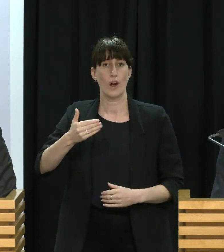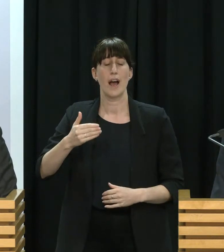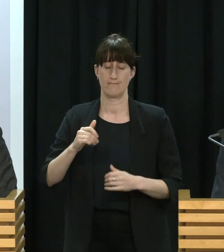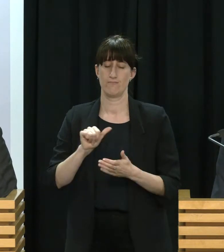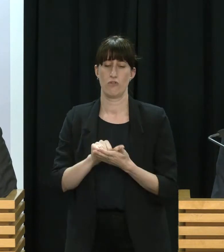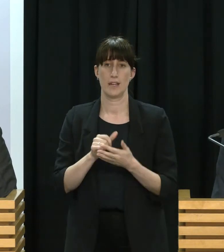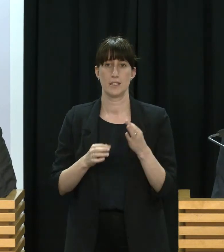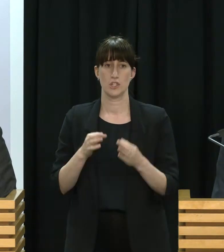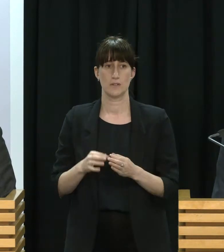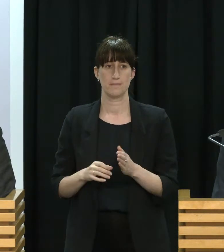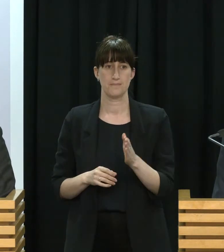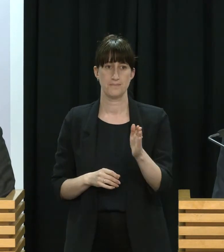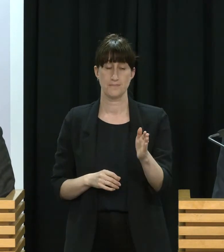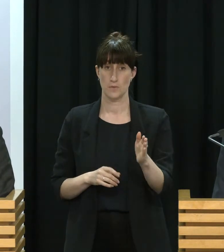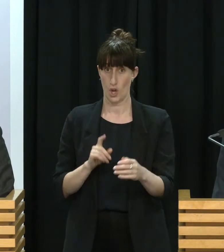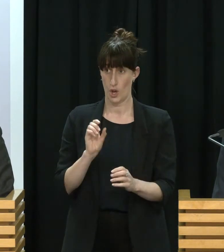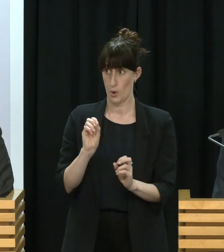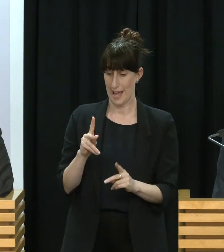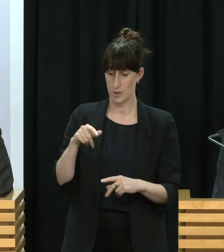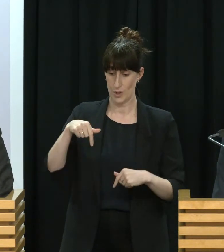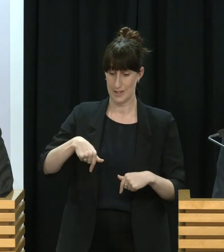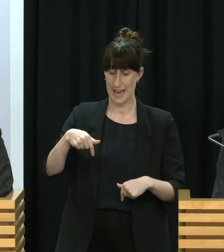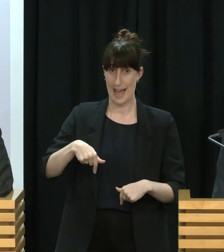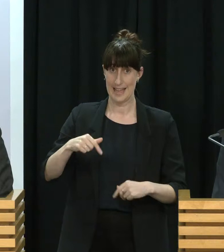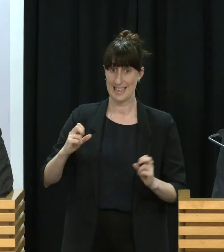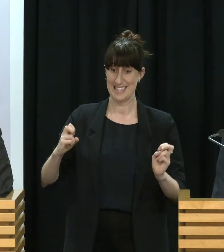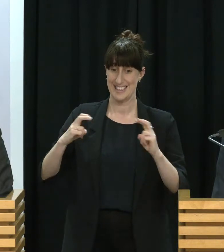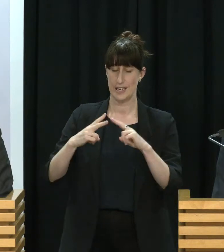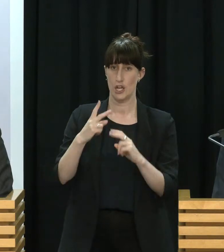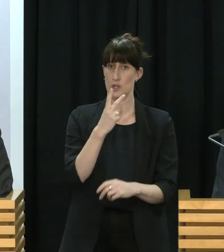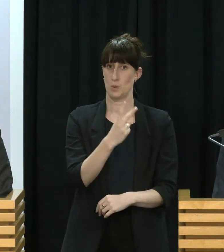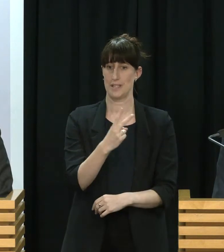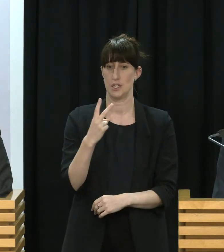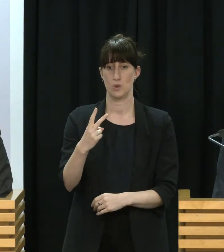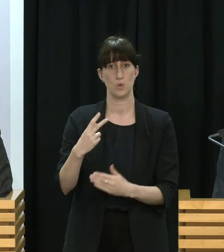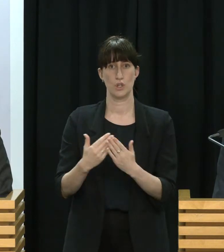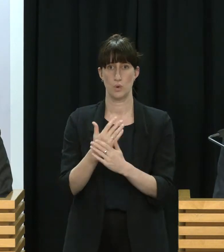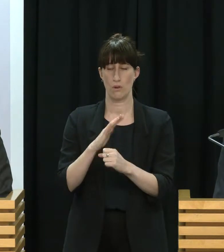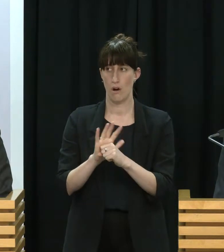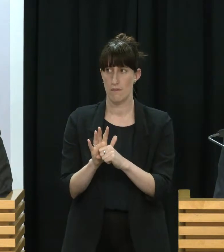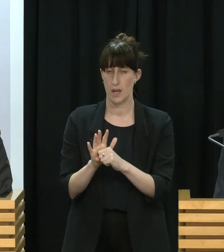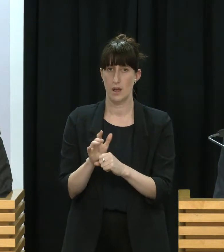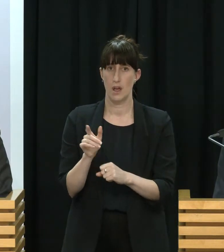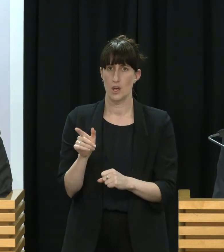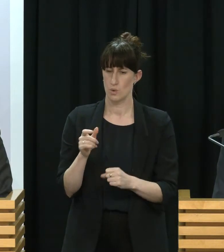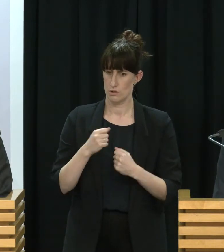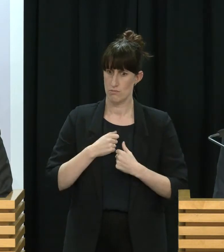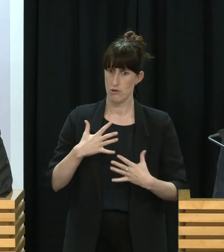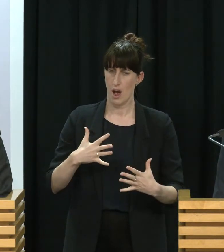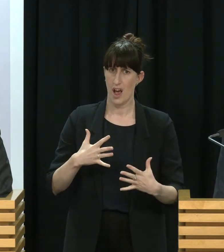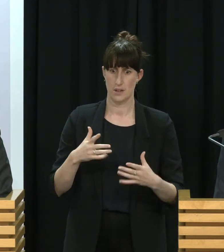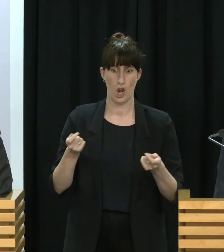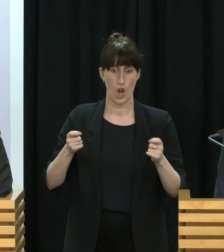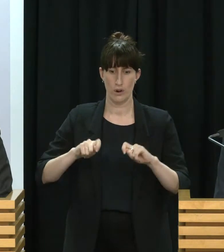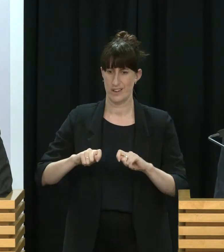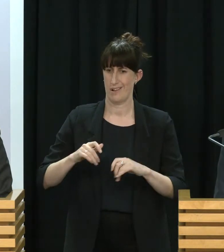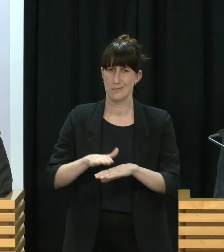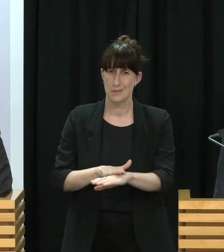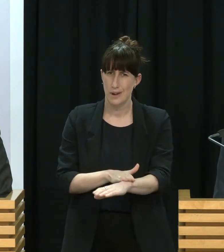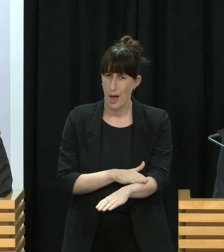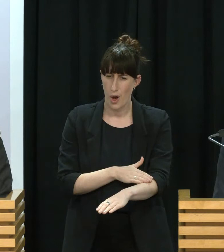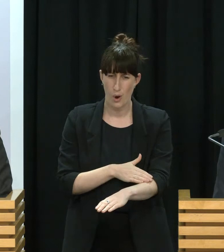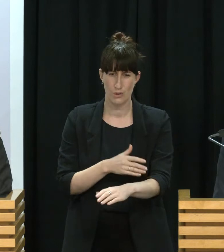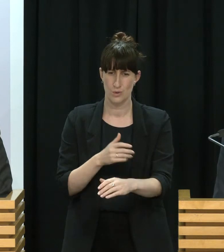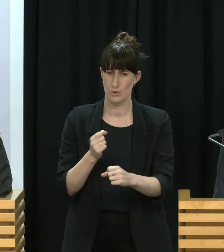on the 22 new cases in Sydney today, do you welcome their lockdown? Are you surprised that it's taken so long for them to lock down? And is there a problem when